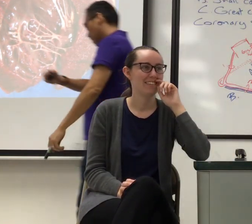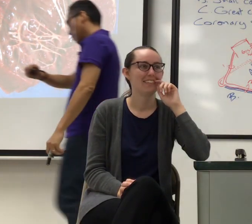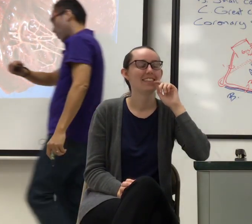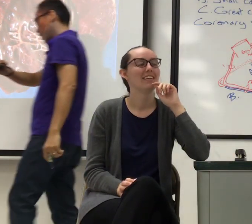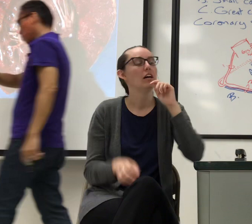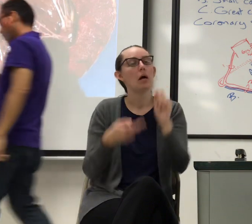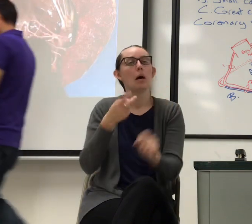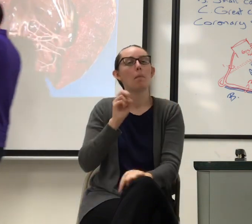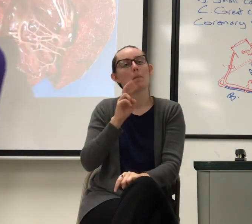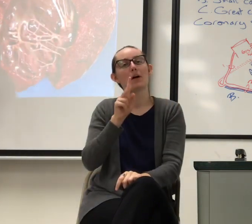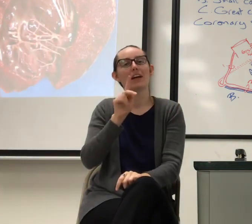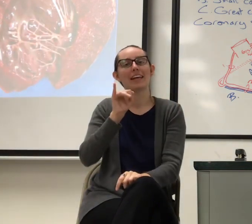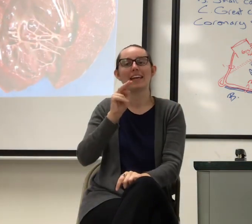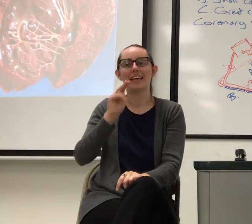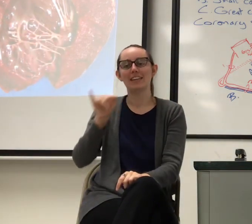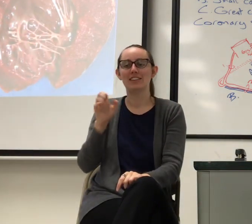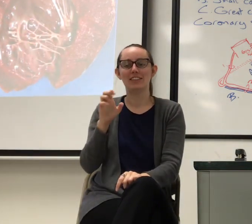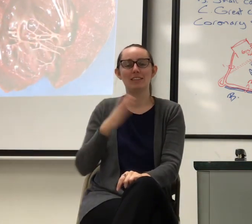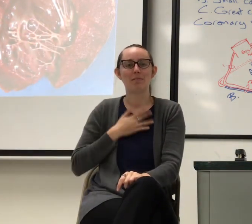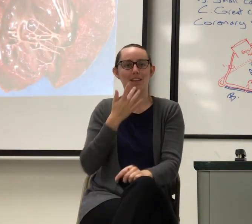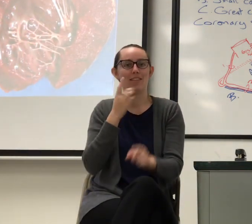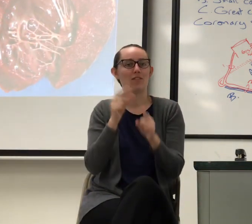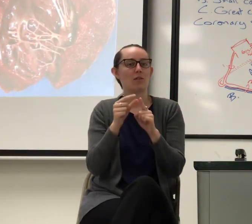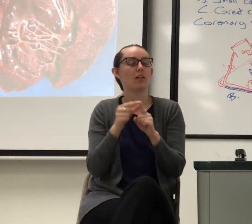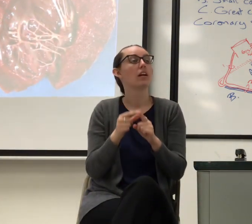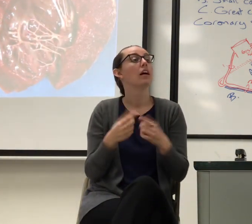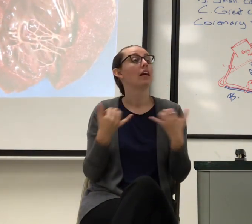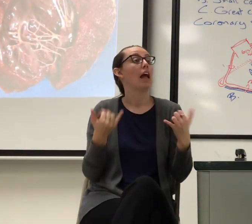All right, let's take a break and we'll come back and do the cardiac side. We'll come